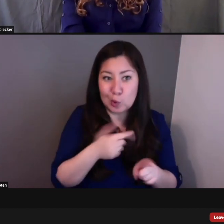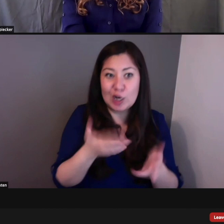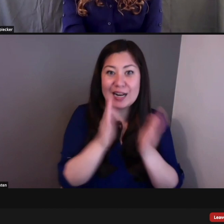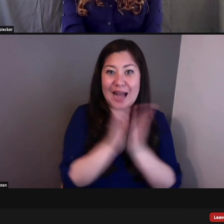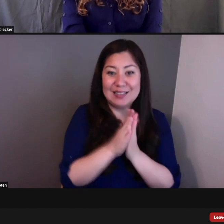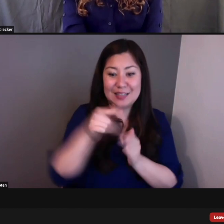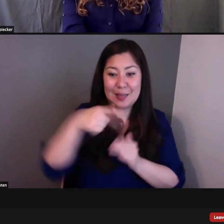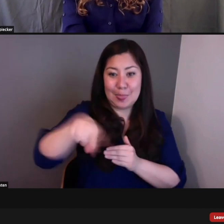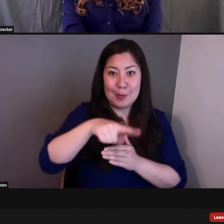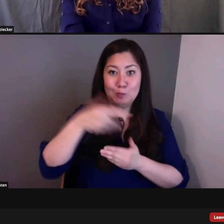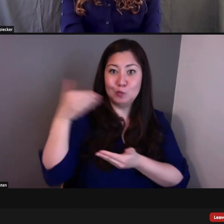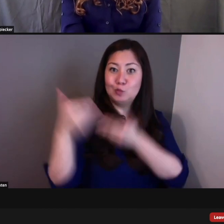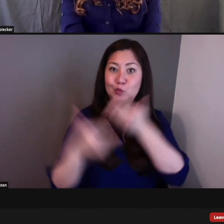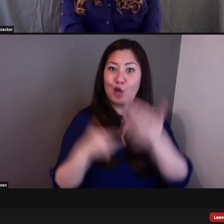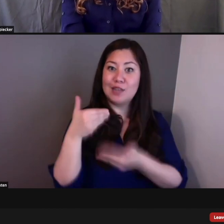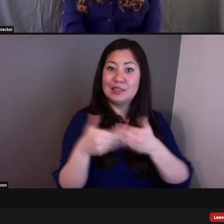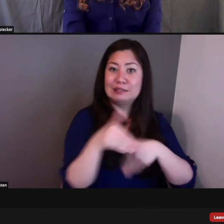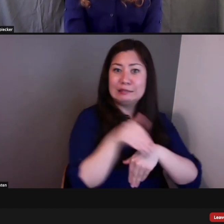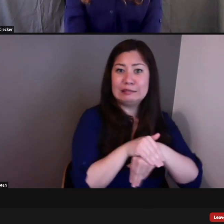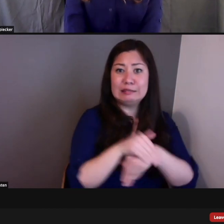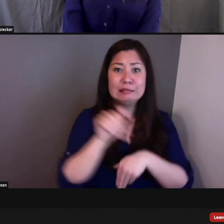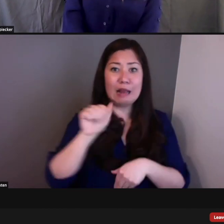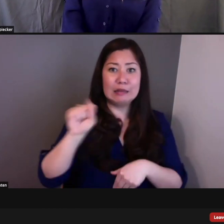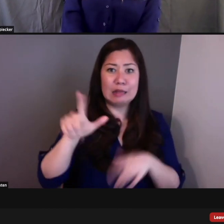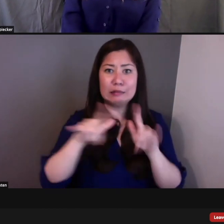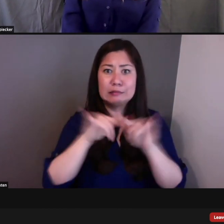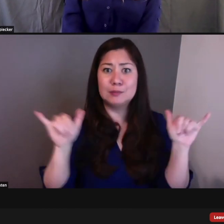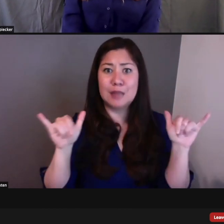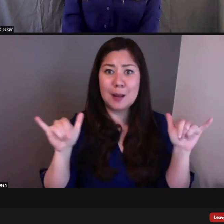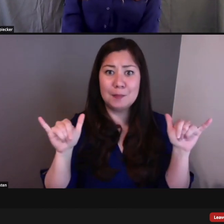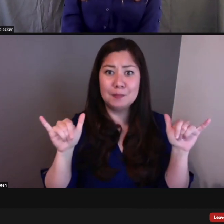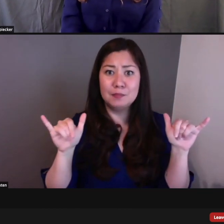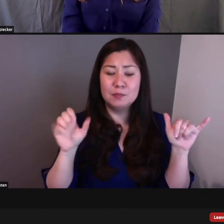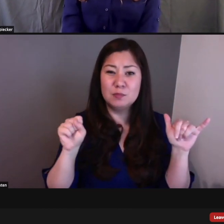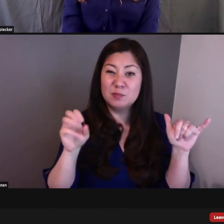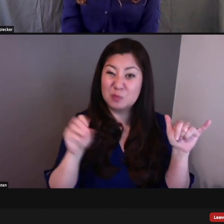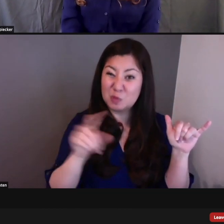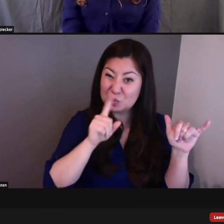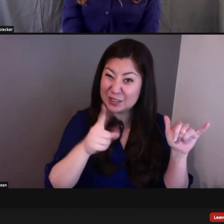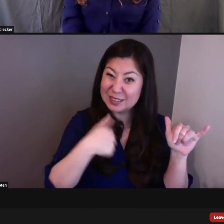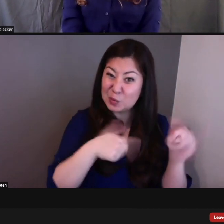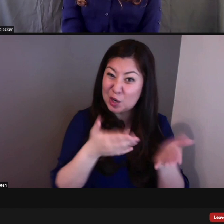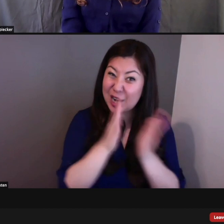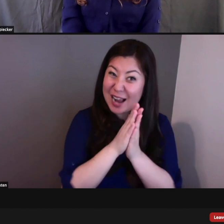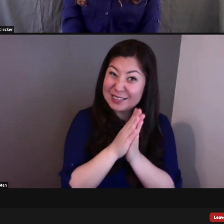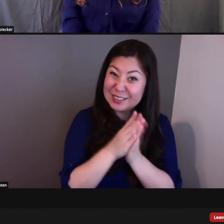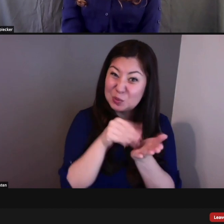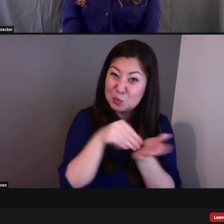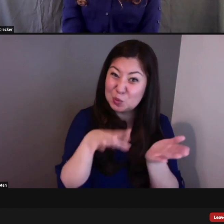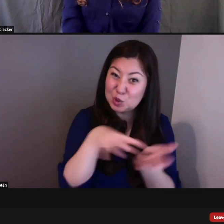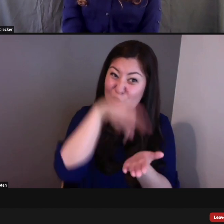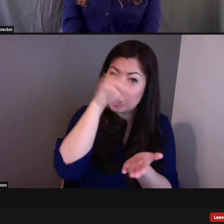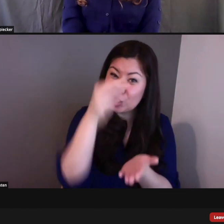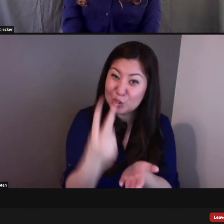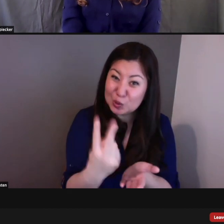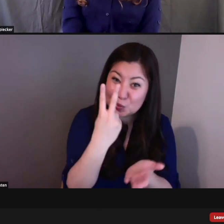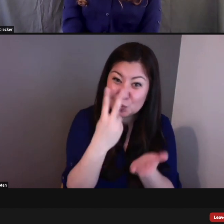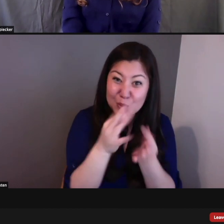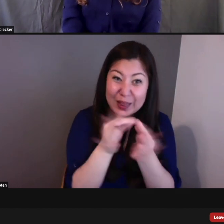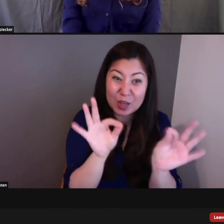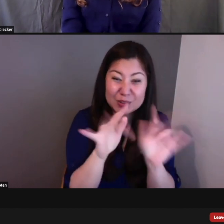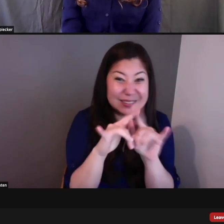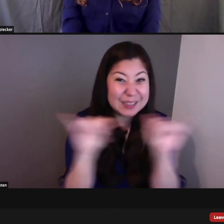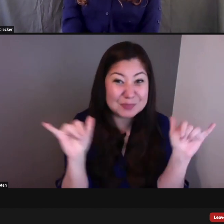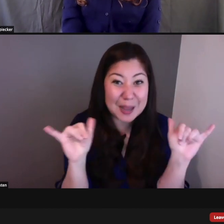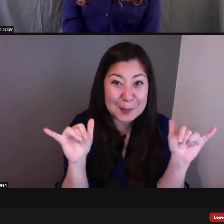Other bilingual students will typically ask if they're learning one language, for example, English, and they're going through that process.